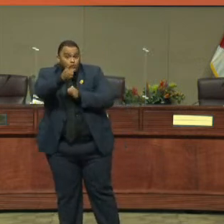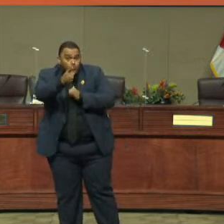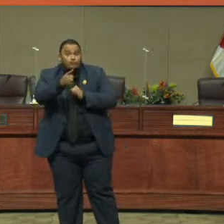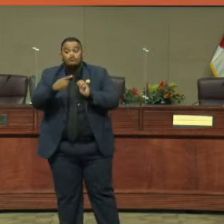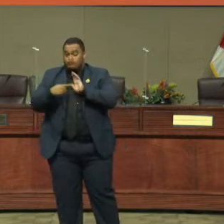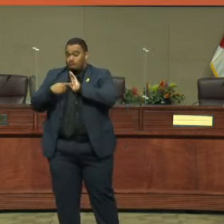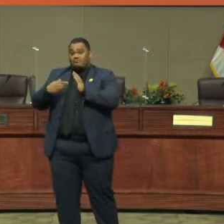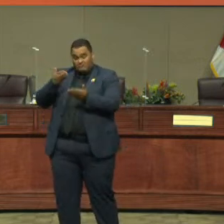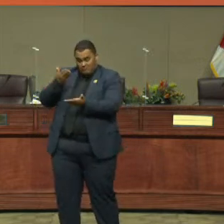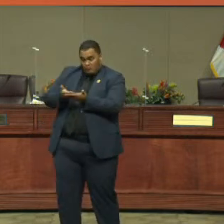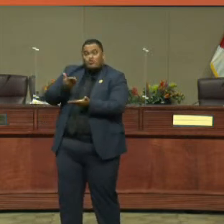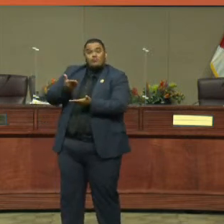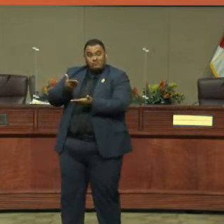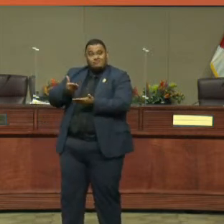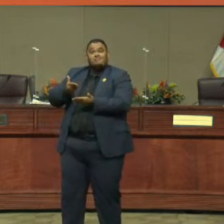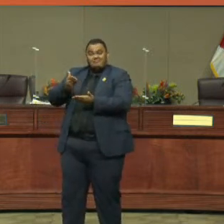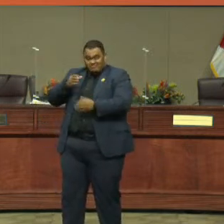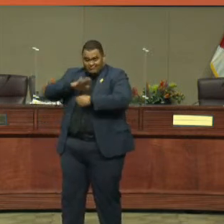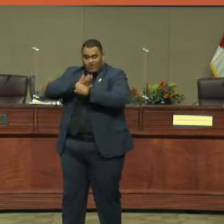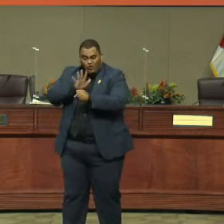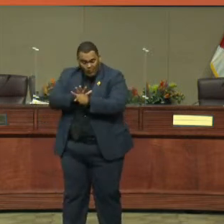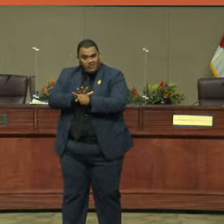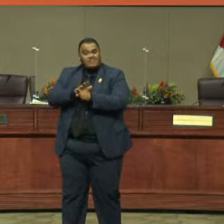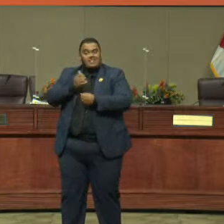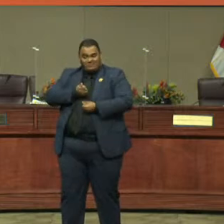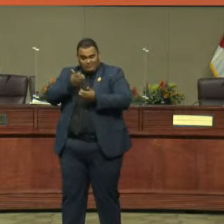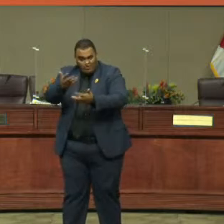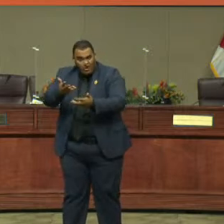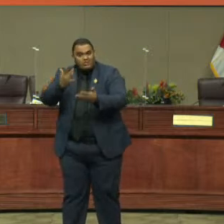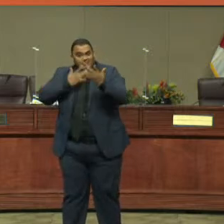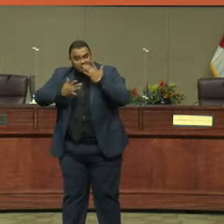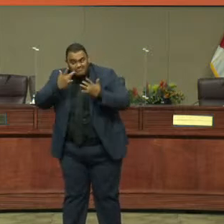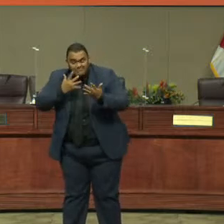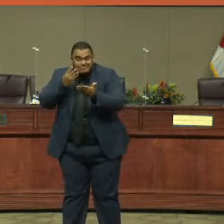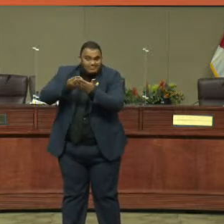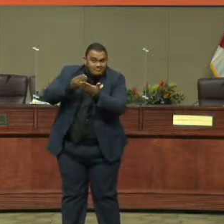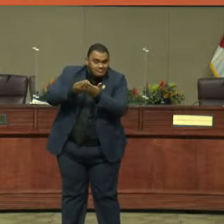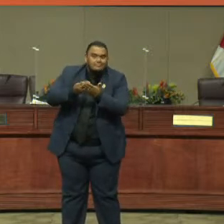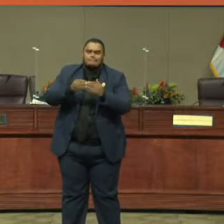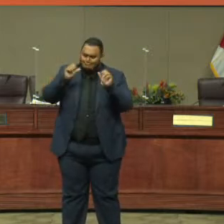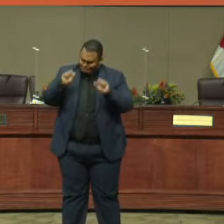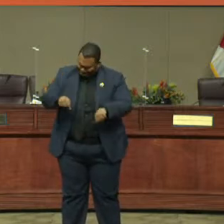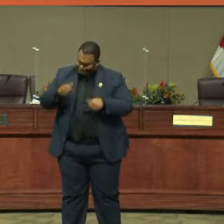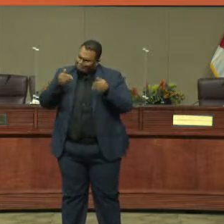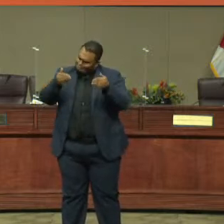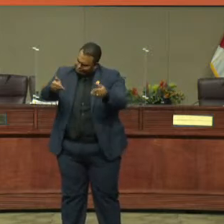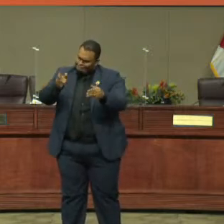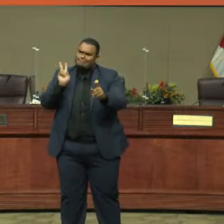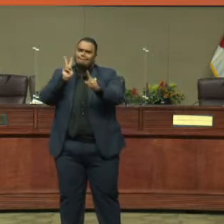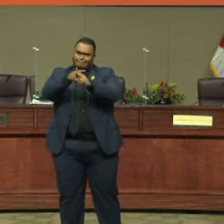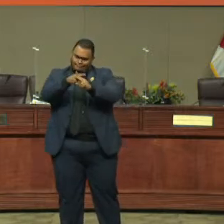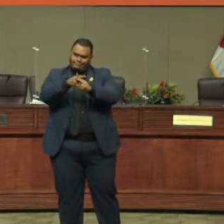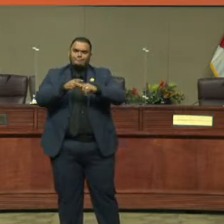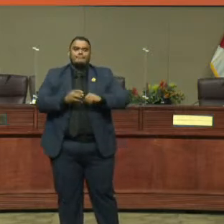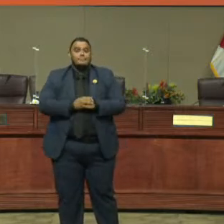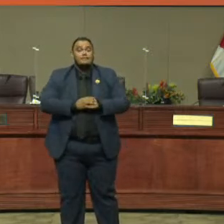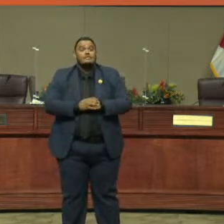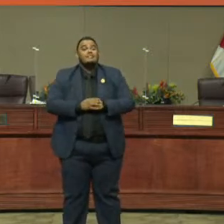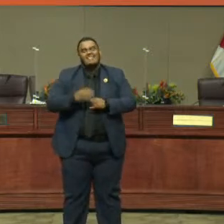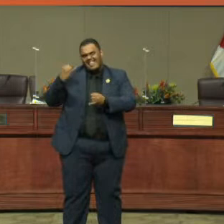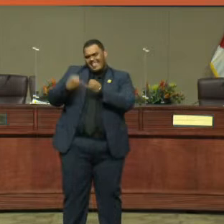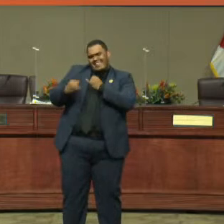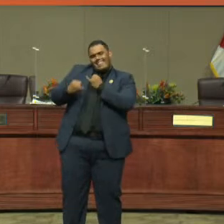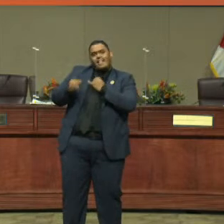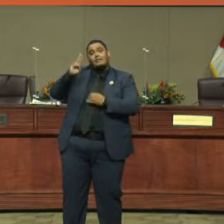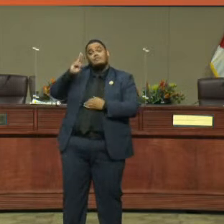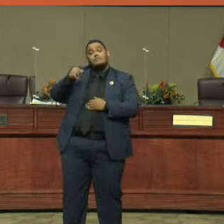impact are eligible to apply. We have, at this point, the last update I had, we're just under